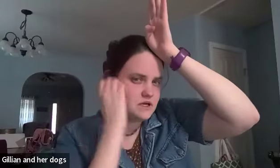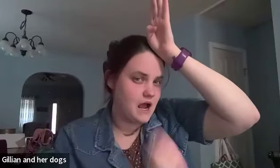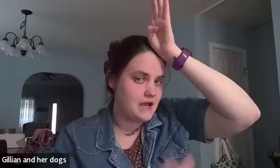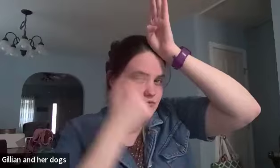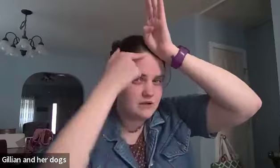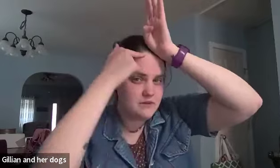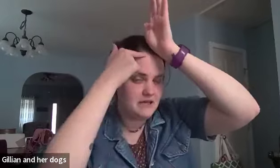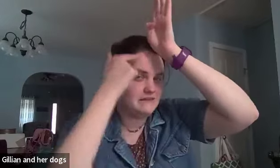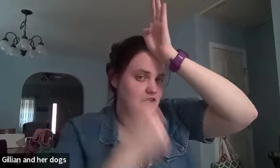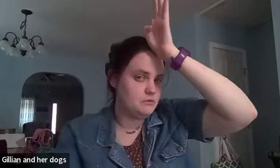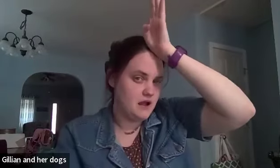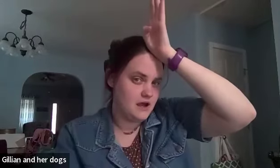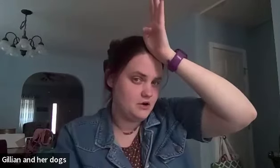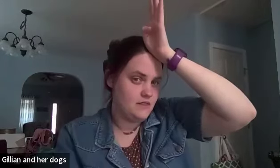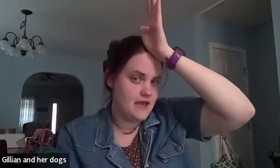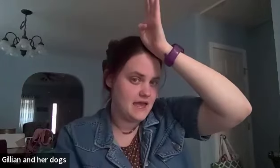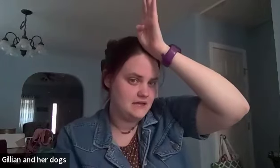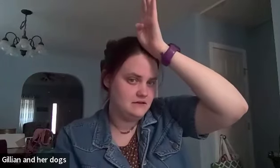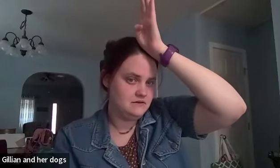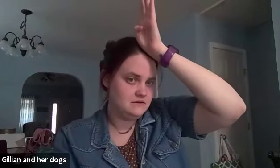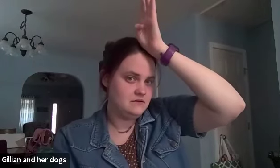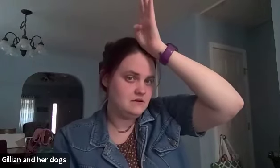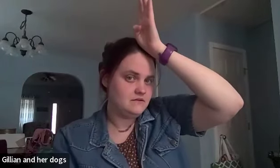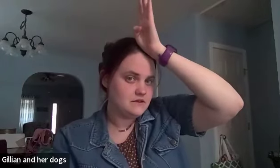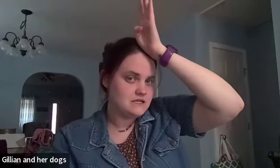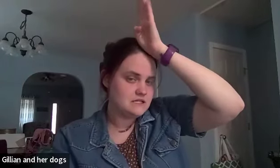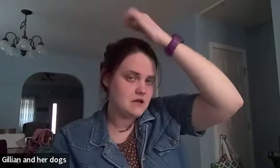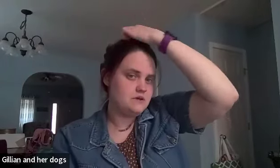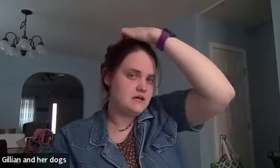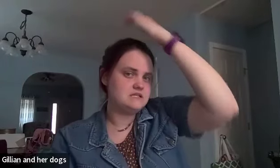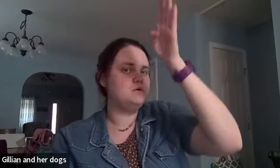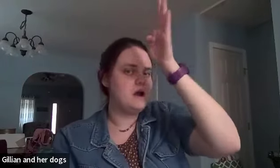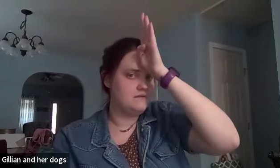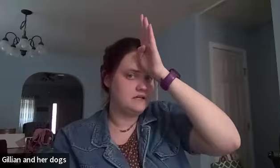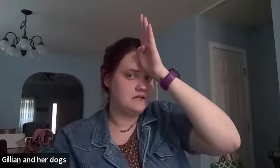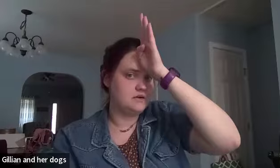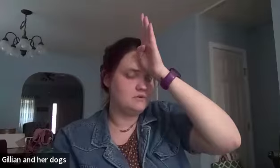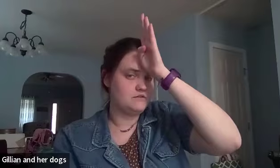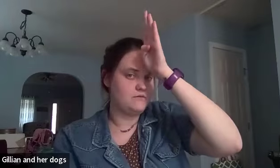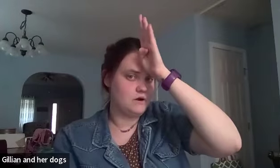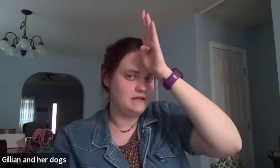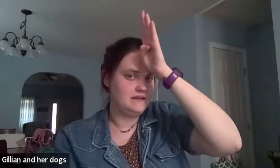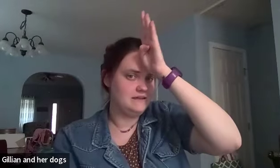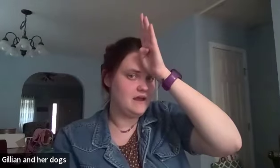one. I recommend being a little bit higher on the head for this because if you have it here with your forehead like